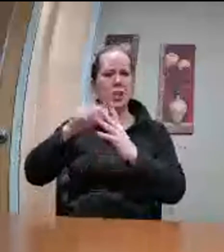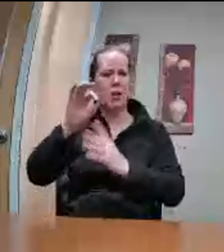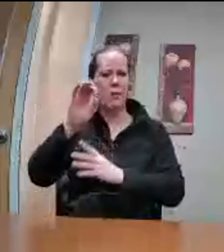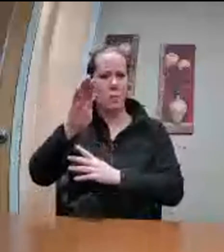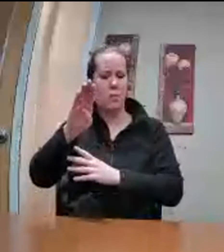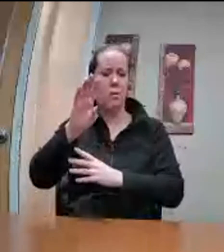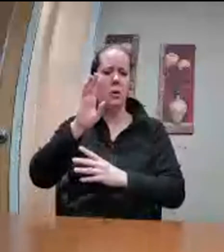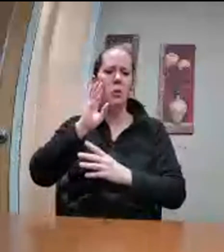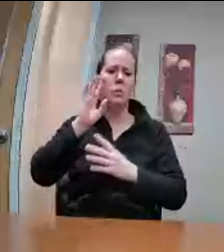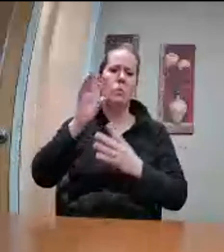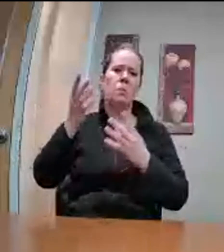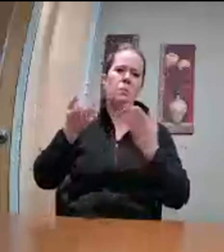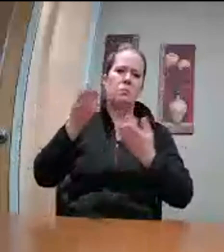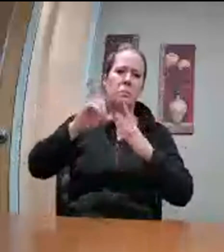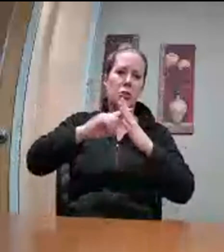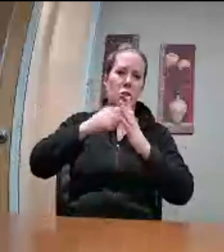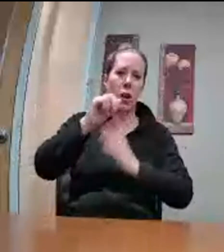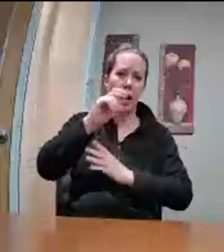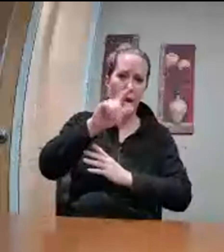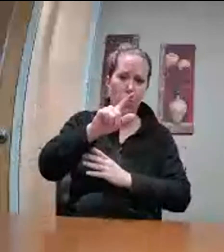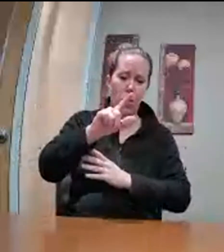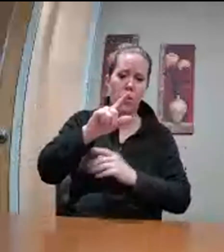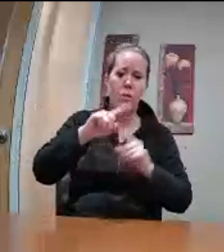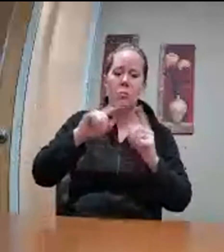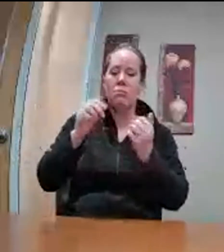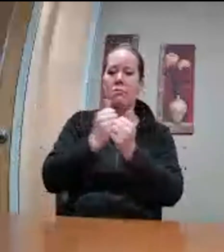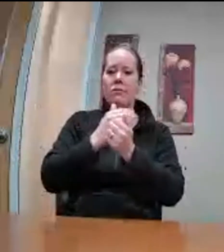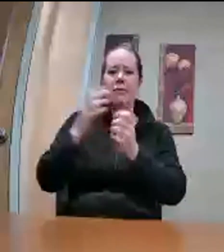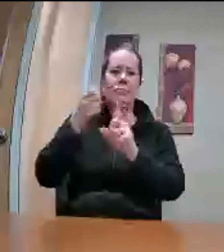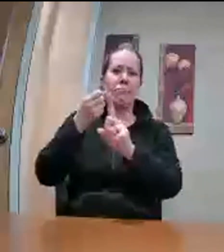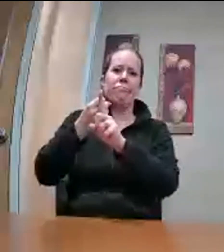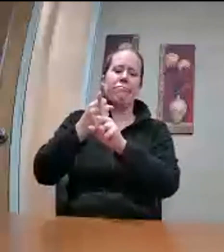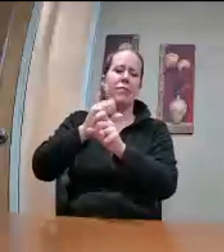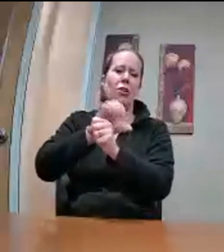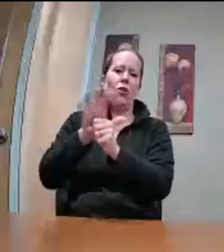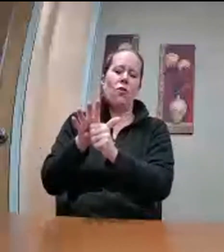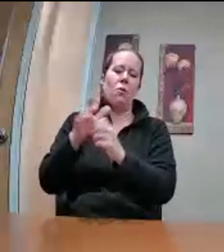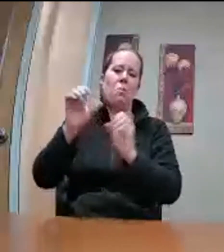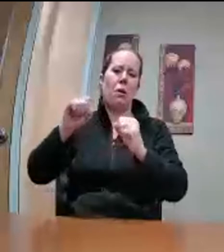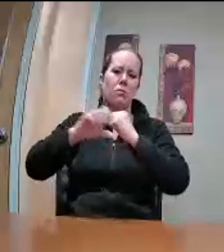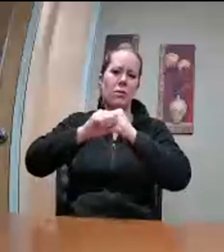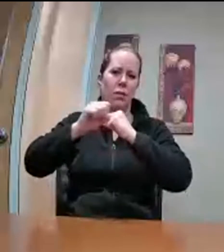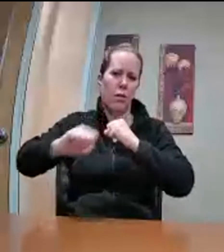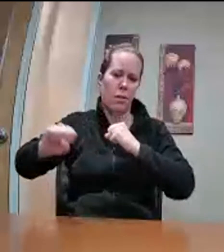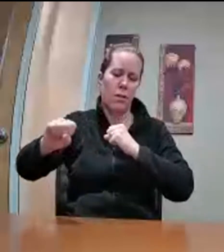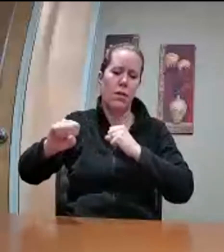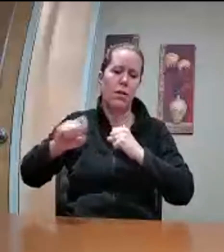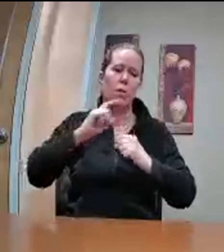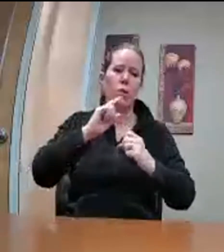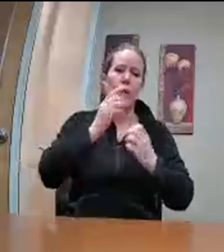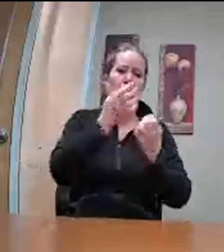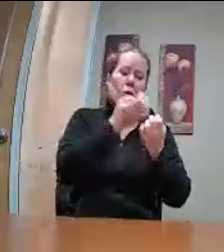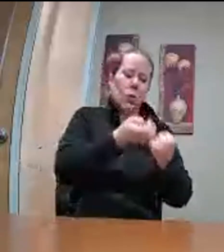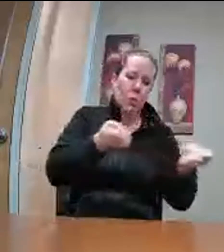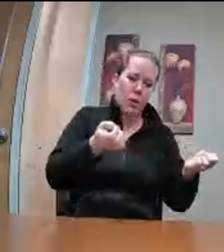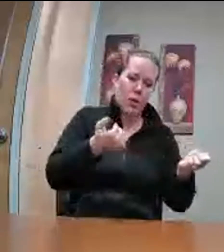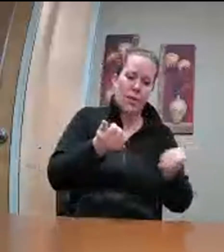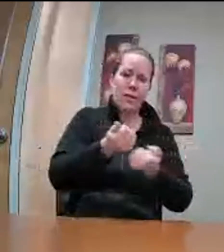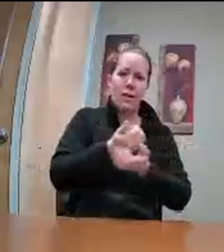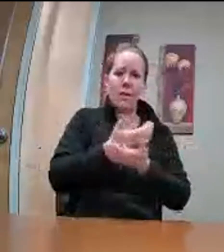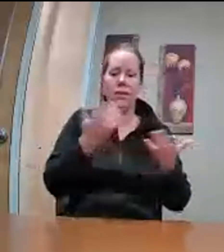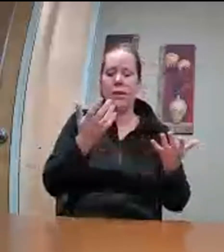as soon as April, but like everything else affected by COVID, we're being told that the equipment that we